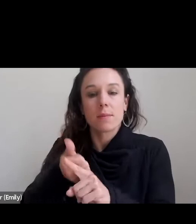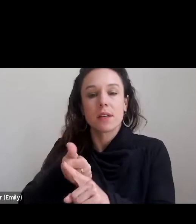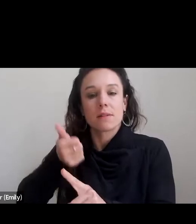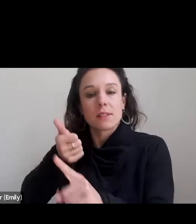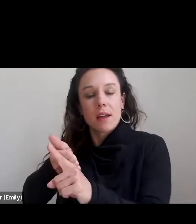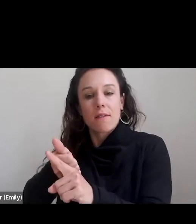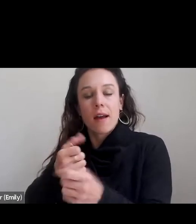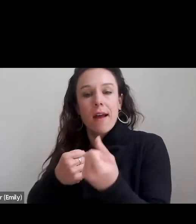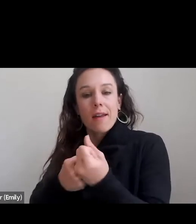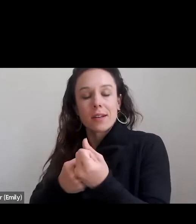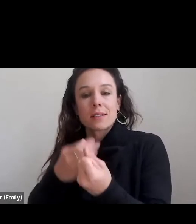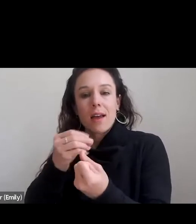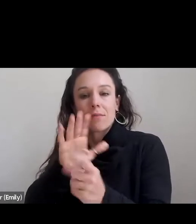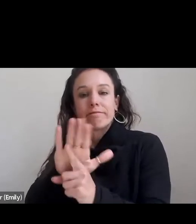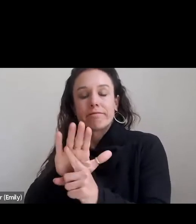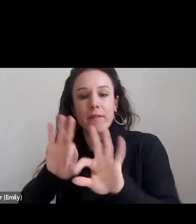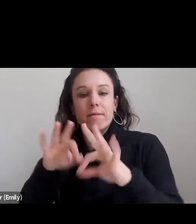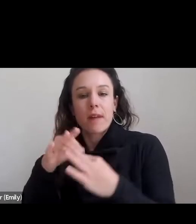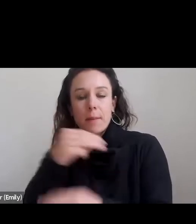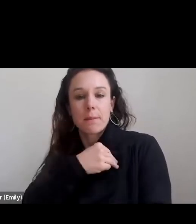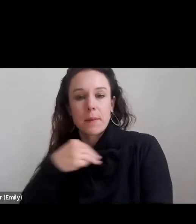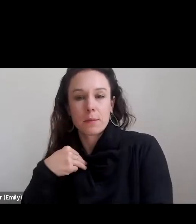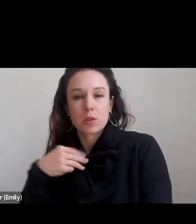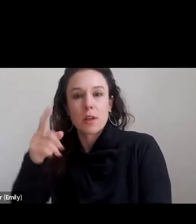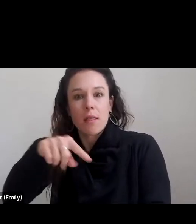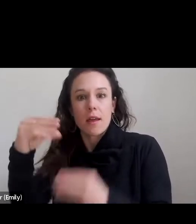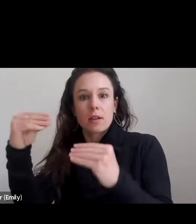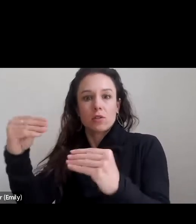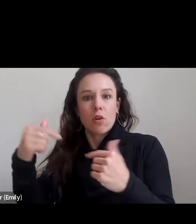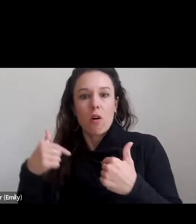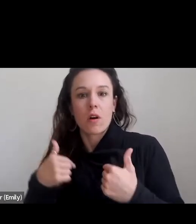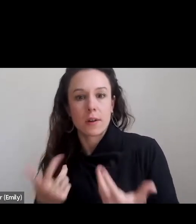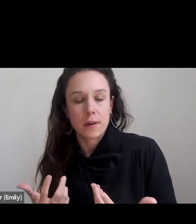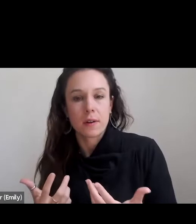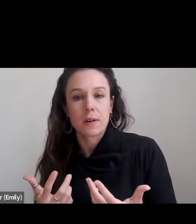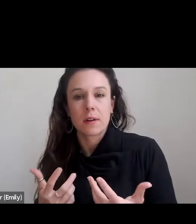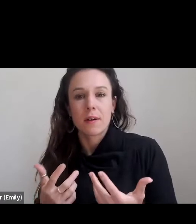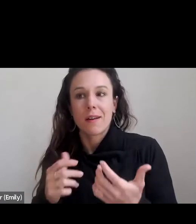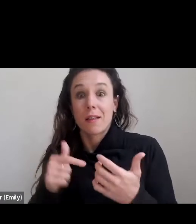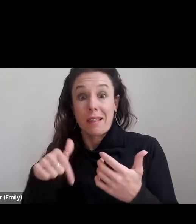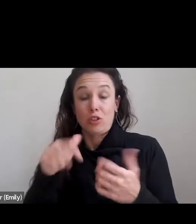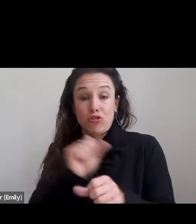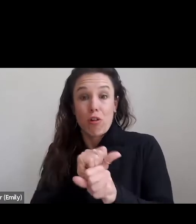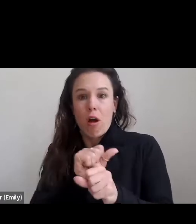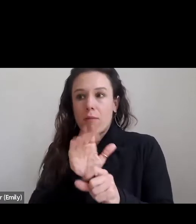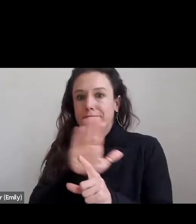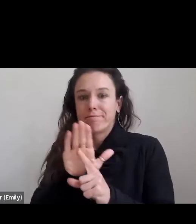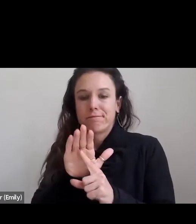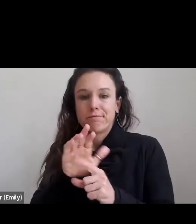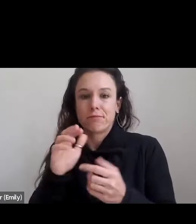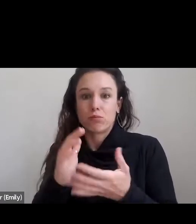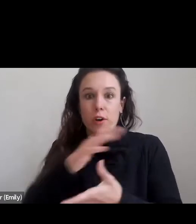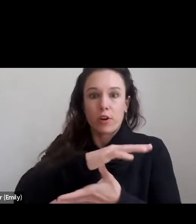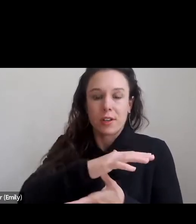members. Those were the people that taught me the priorities for this job and what I should be